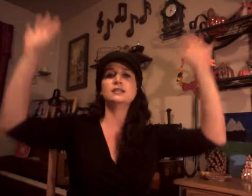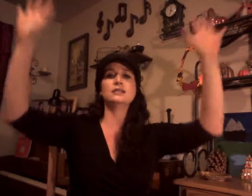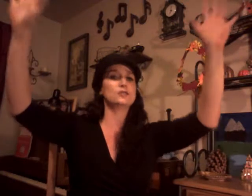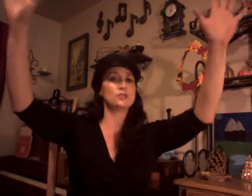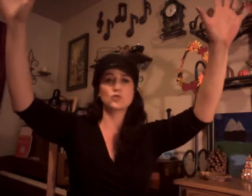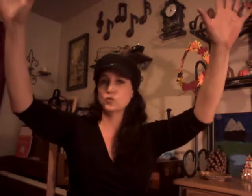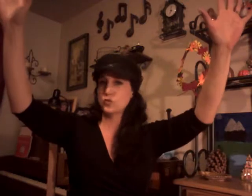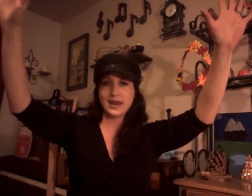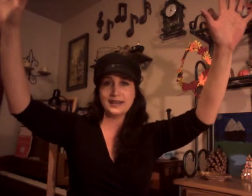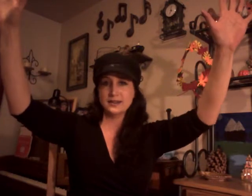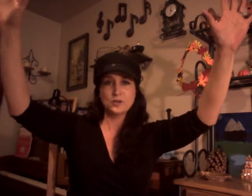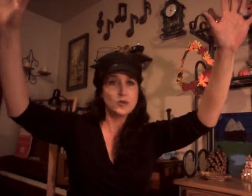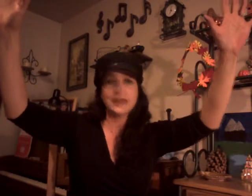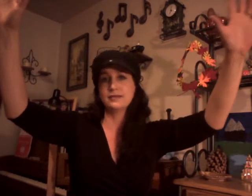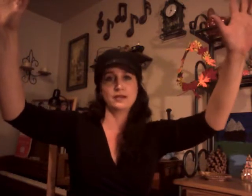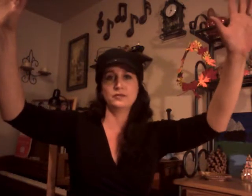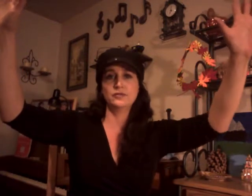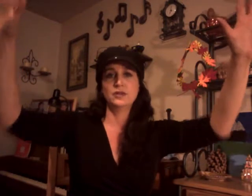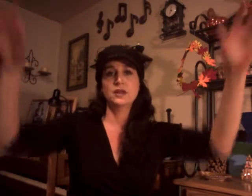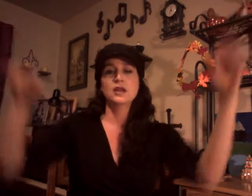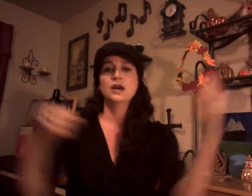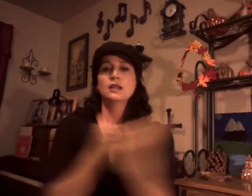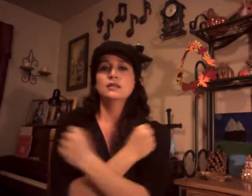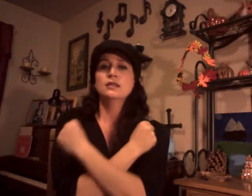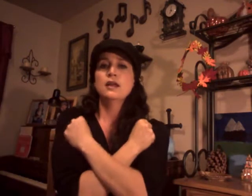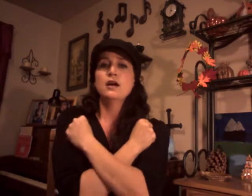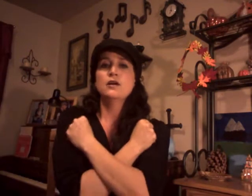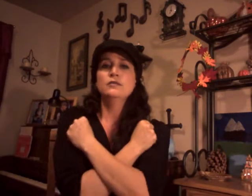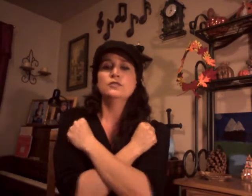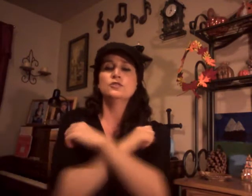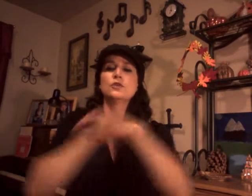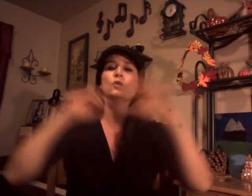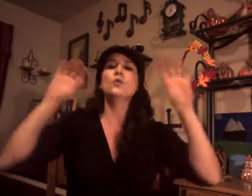amazing. This is great, great love. Love so